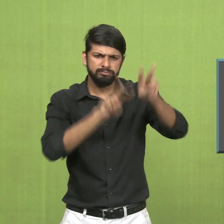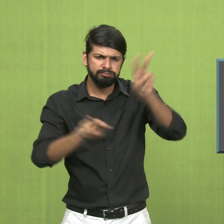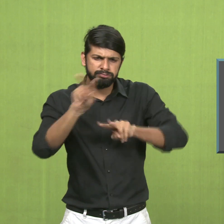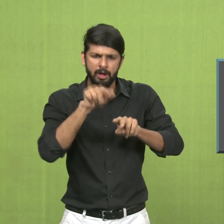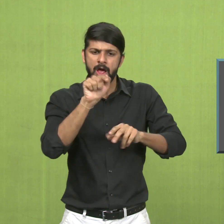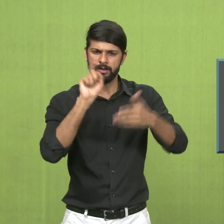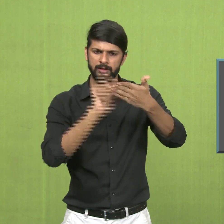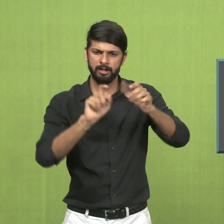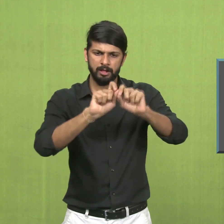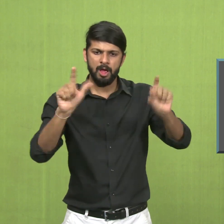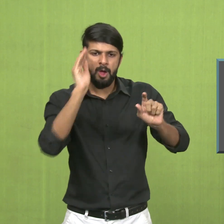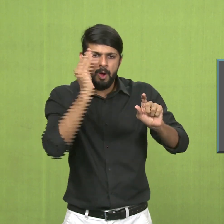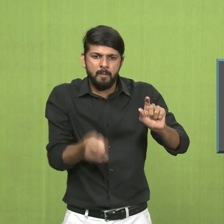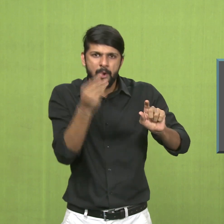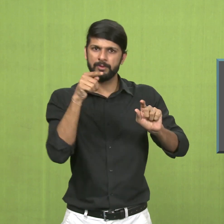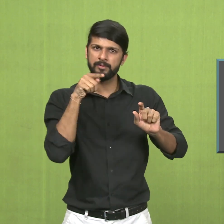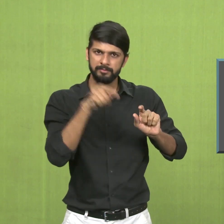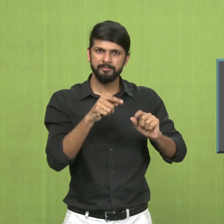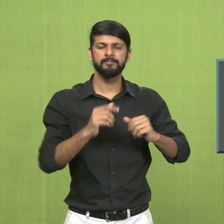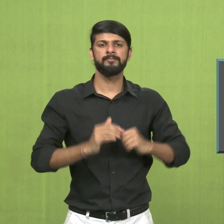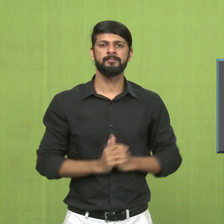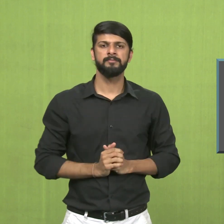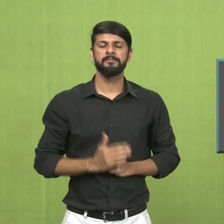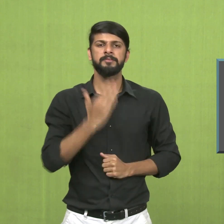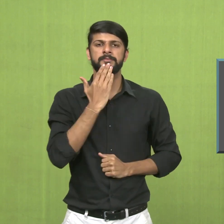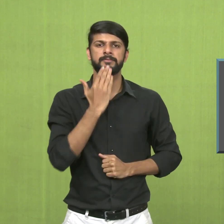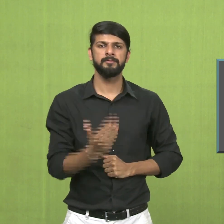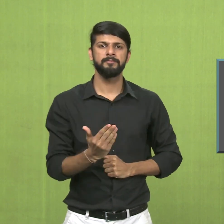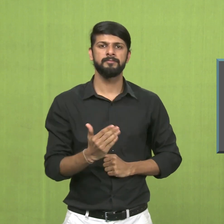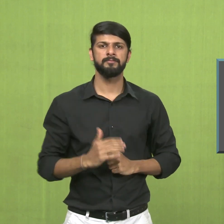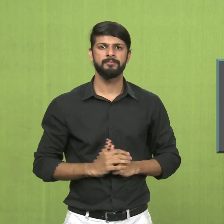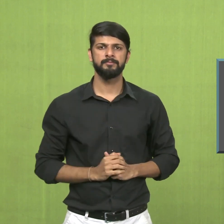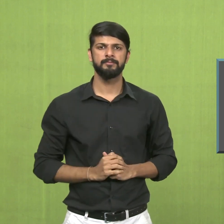website www.nios.ac.in. Thank you.